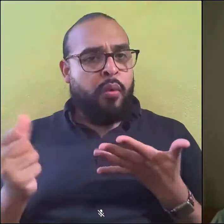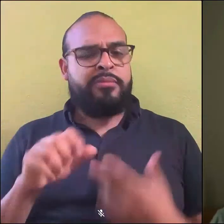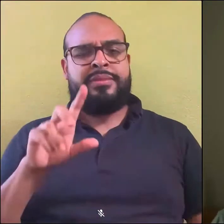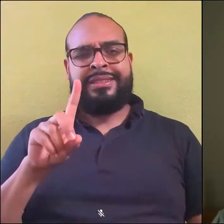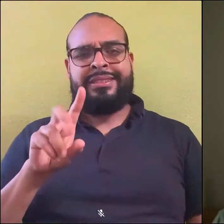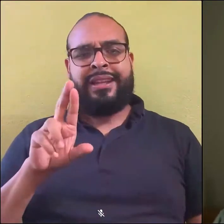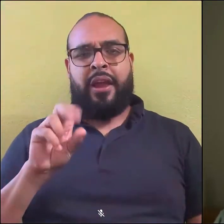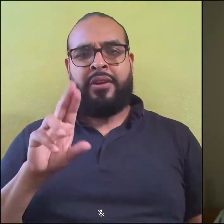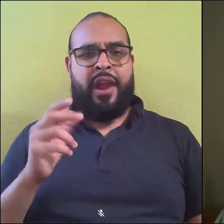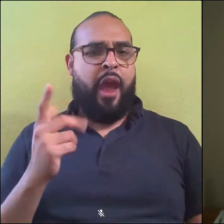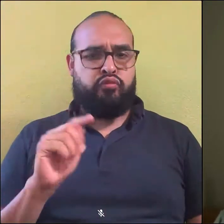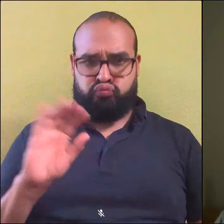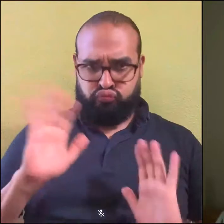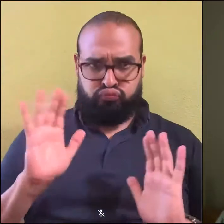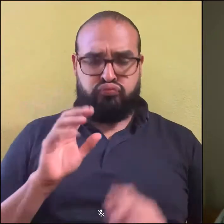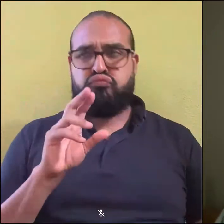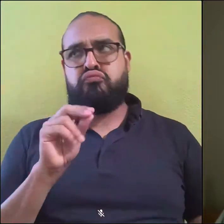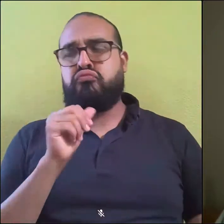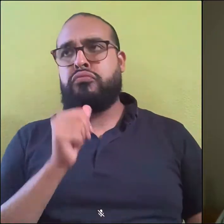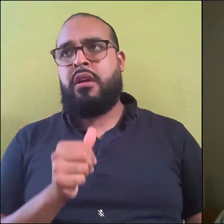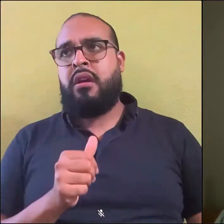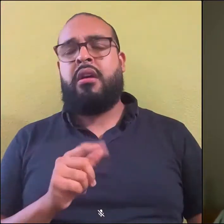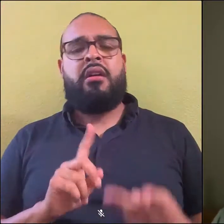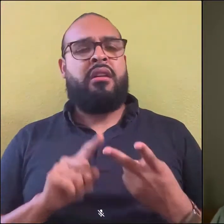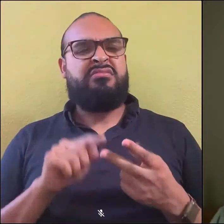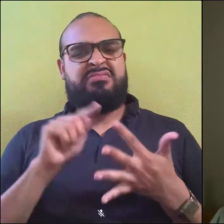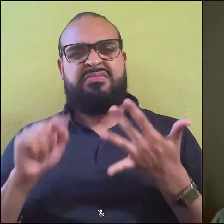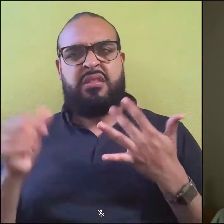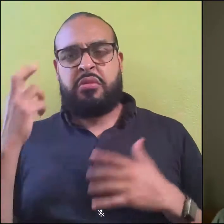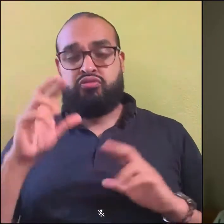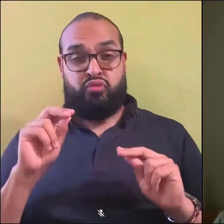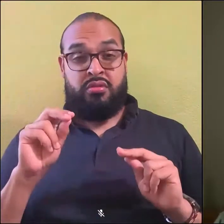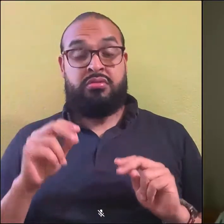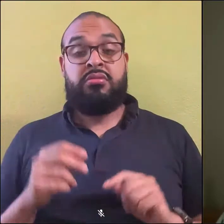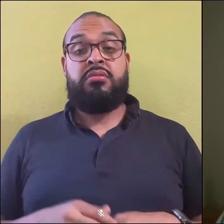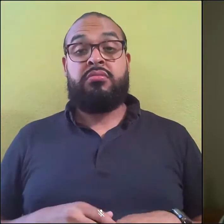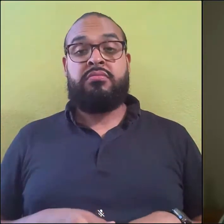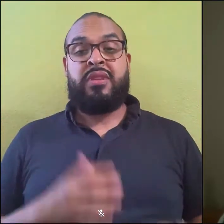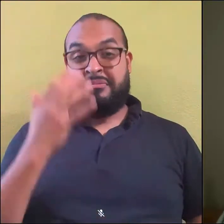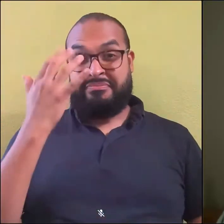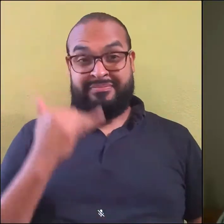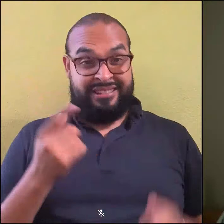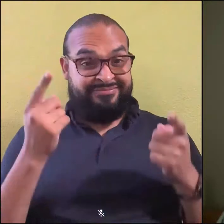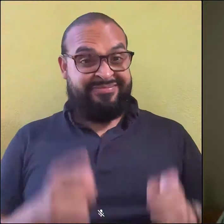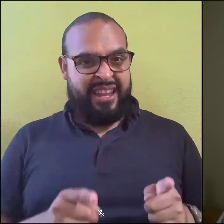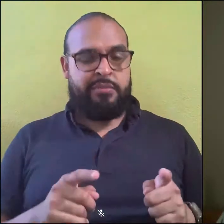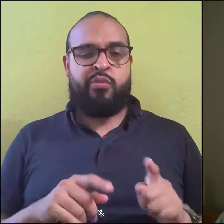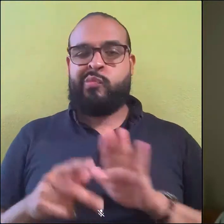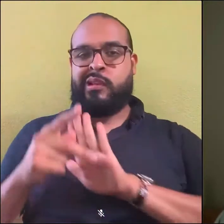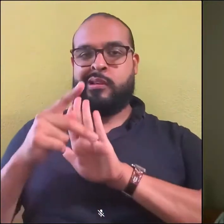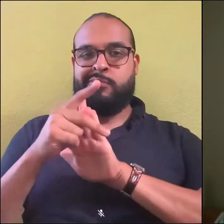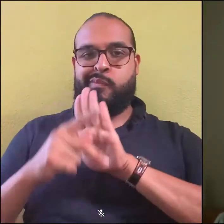incredible famines in human history, unfortunately, this famine was the result of bad policy. Specifically, this famine was the